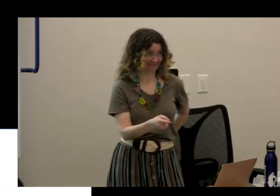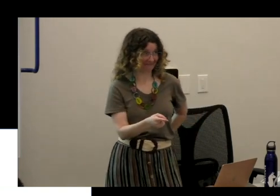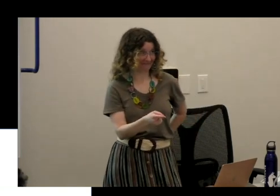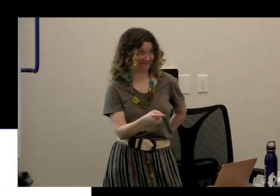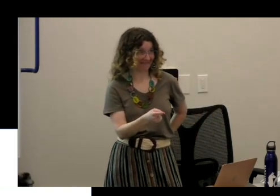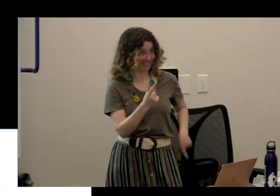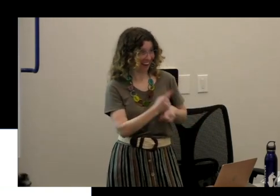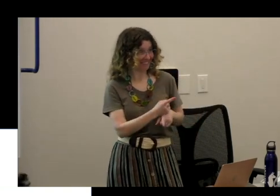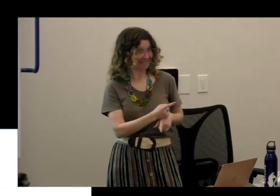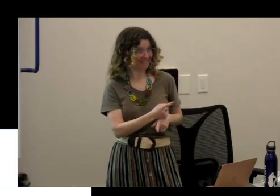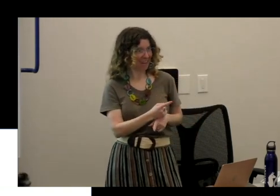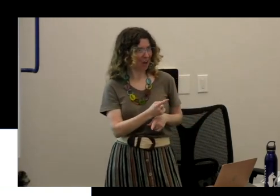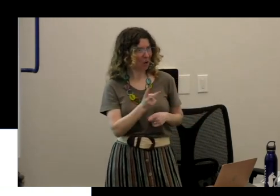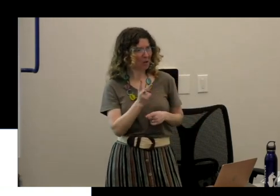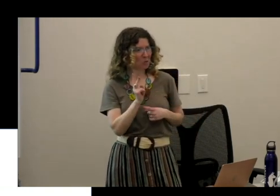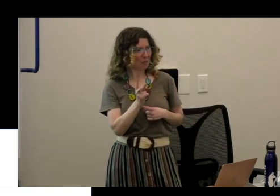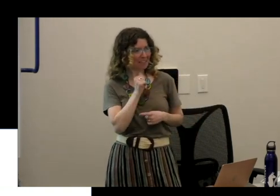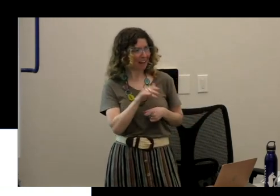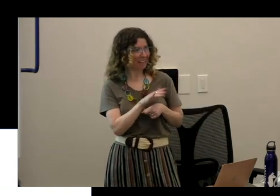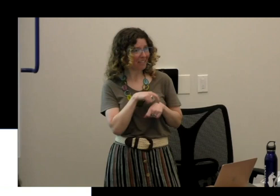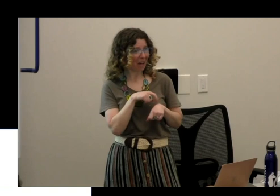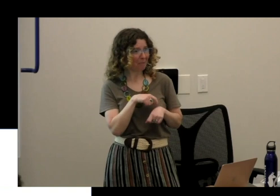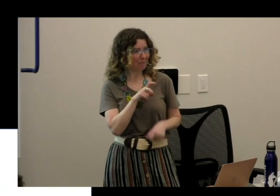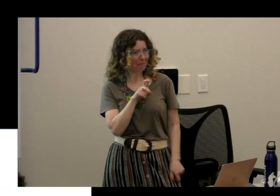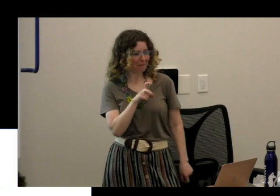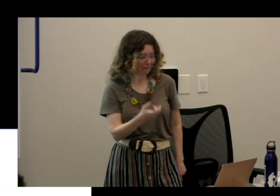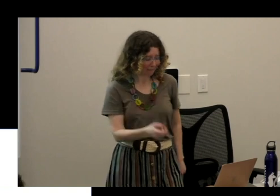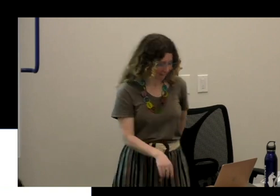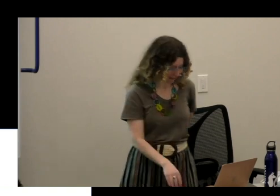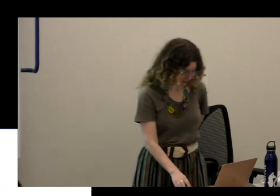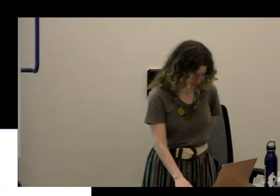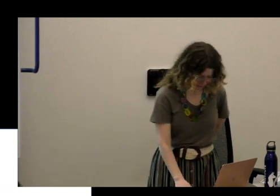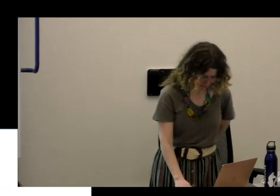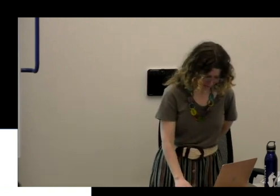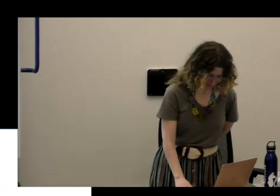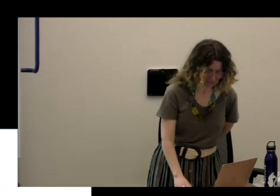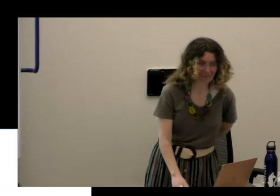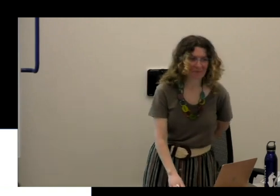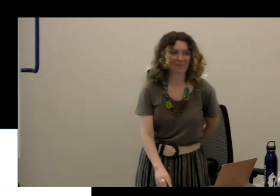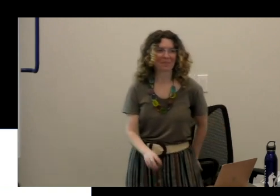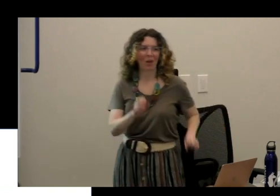Yeah? You are, right? 2 minutes is not enough time to become experts?